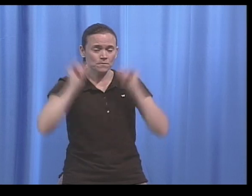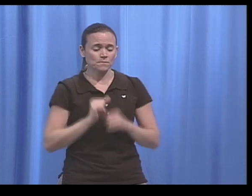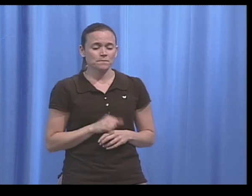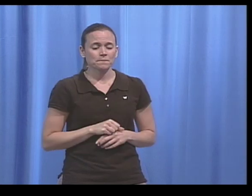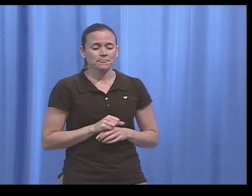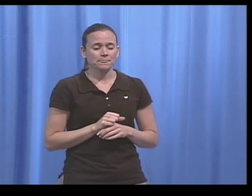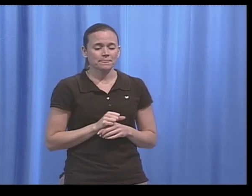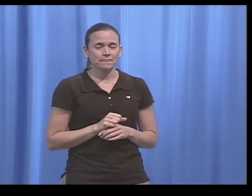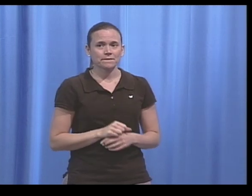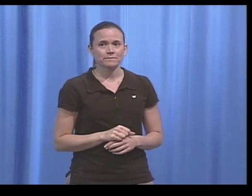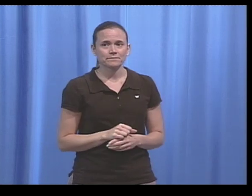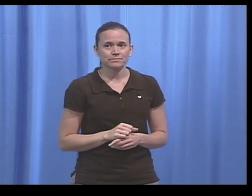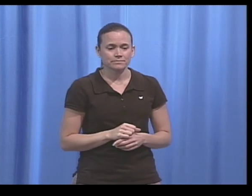cow."